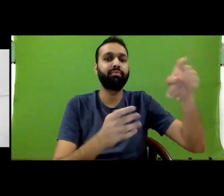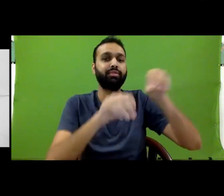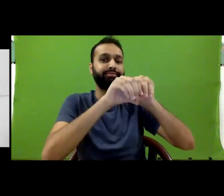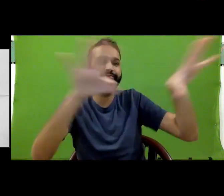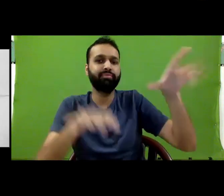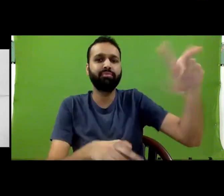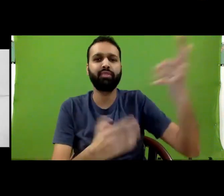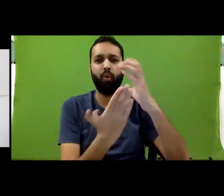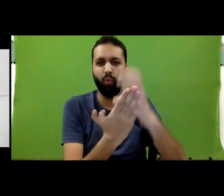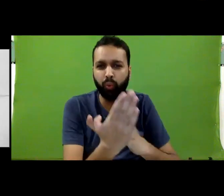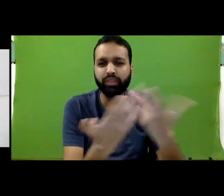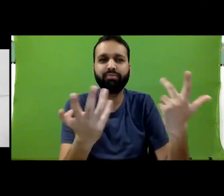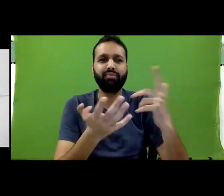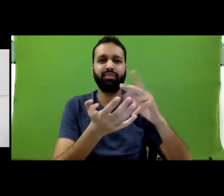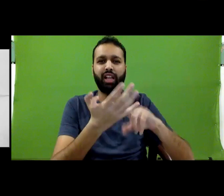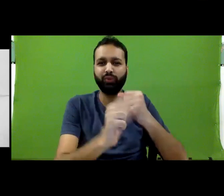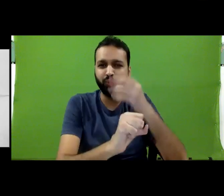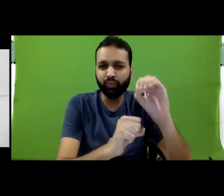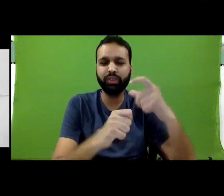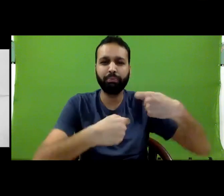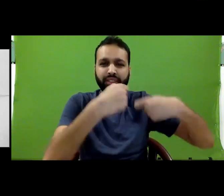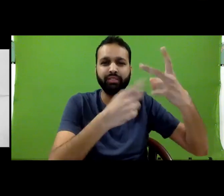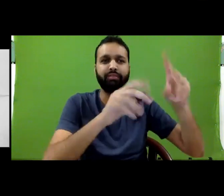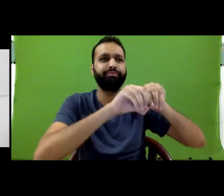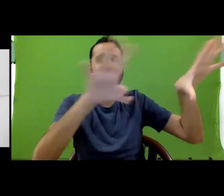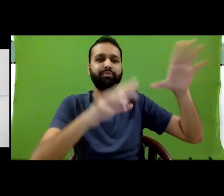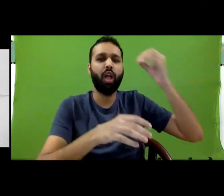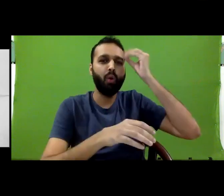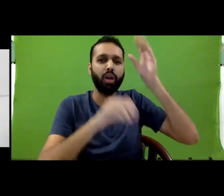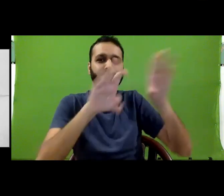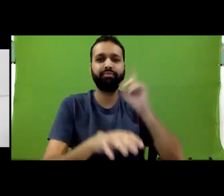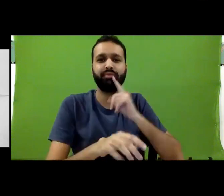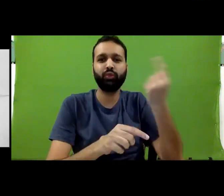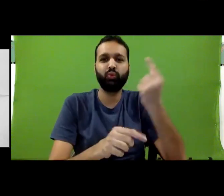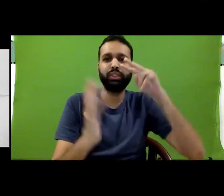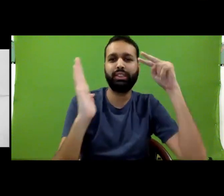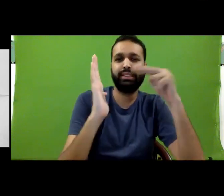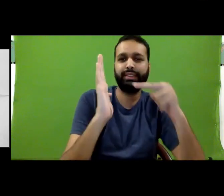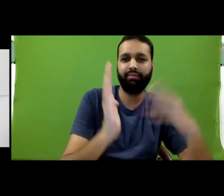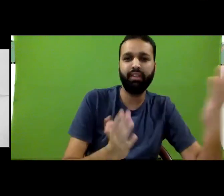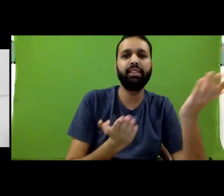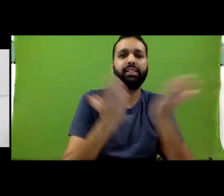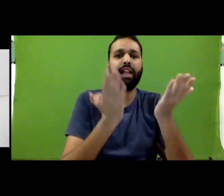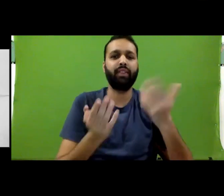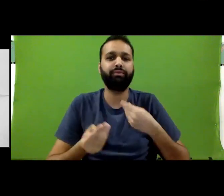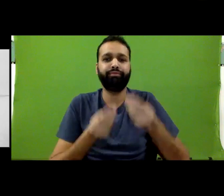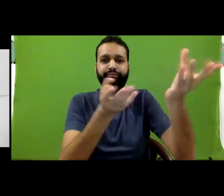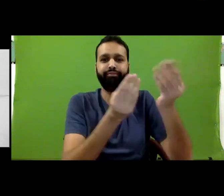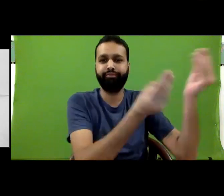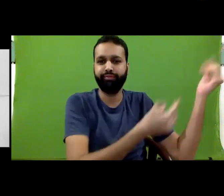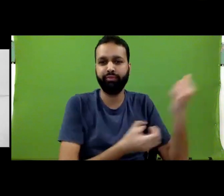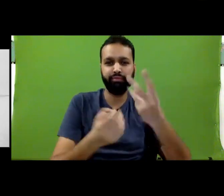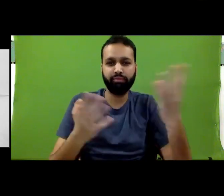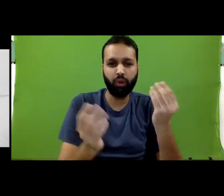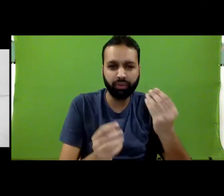service also, so that they can use it for their course material, NGOs, businesses, if they need our services. So that